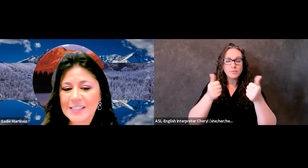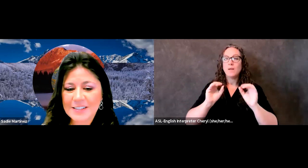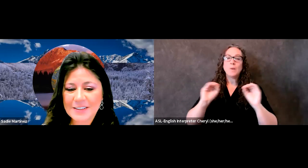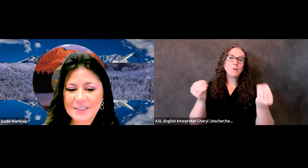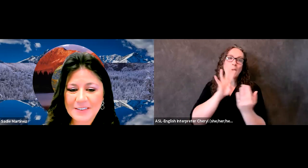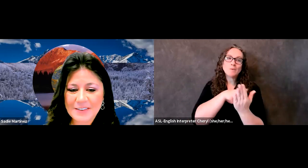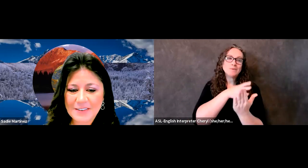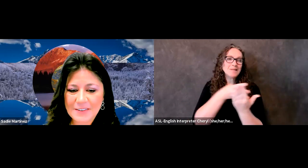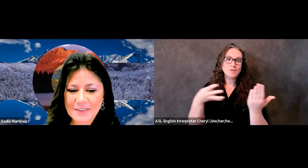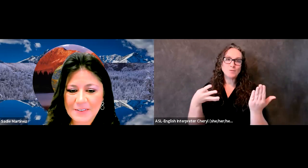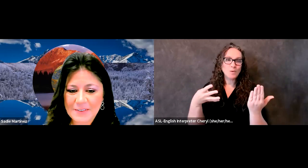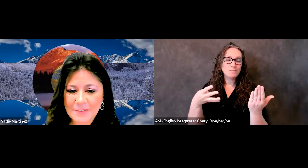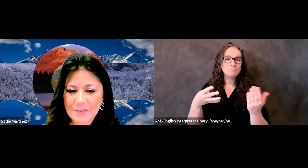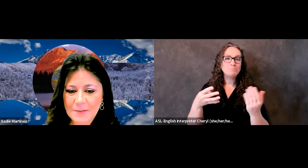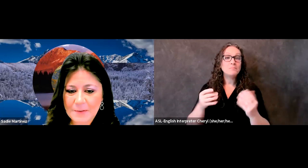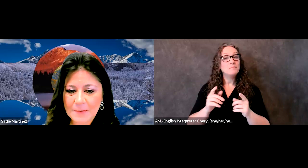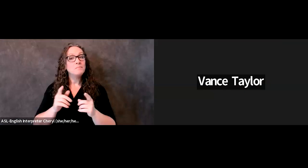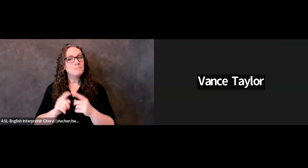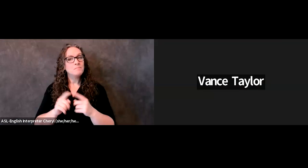you, Vance.